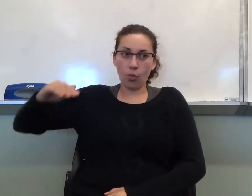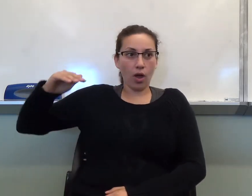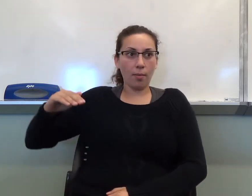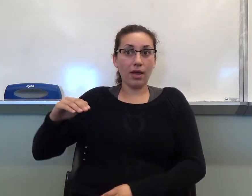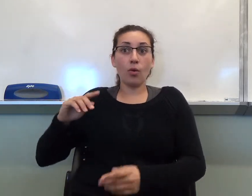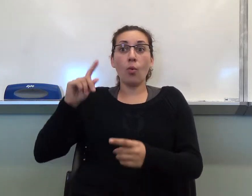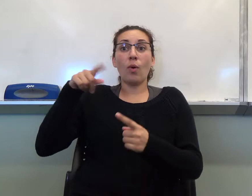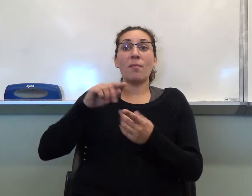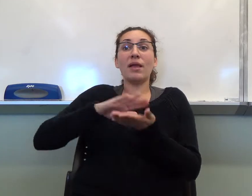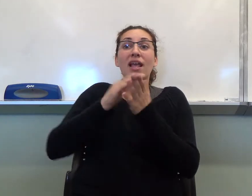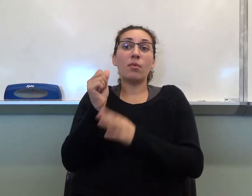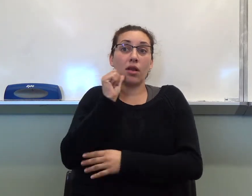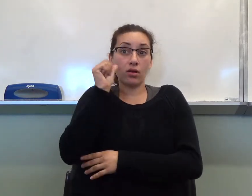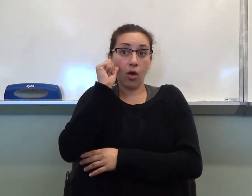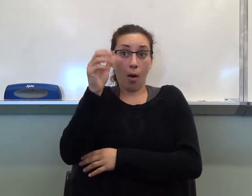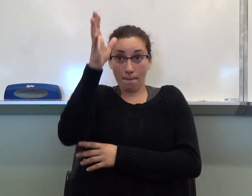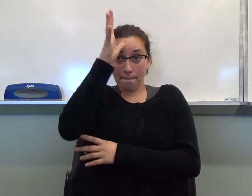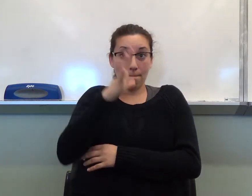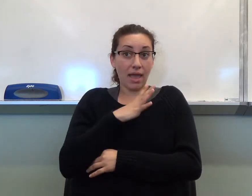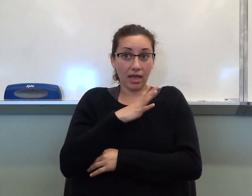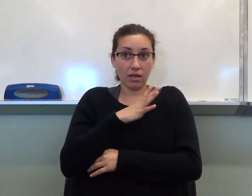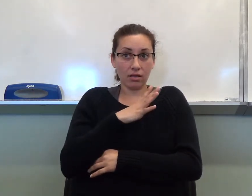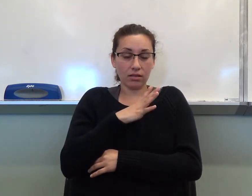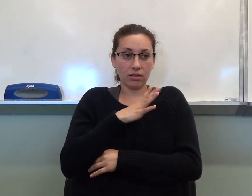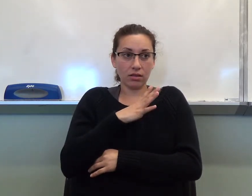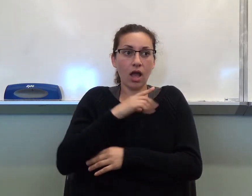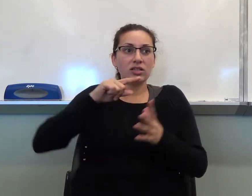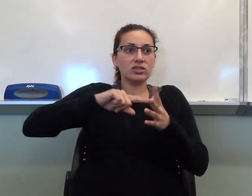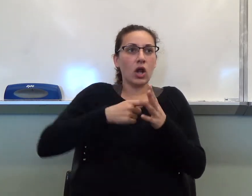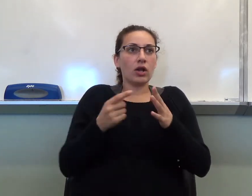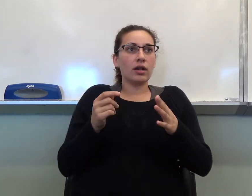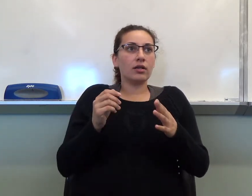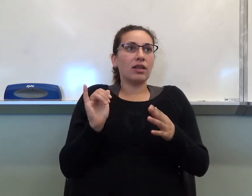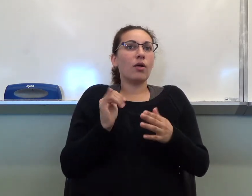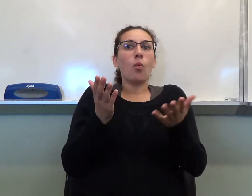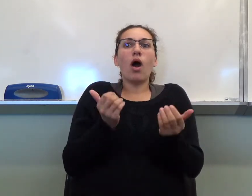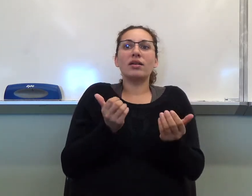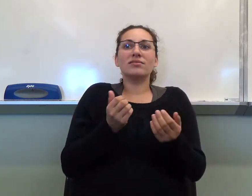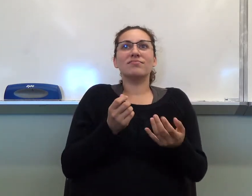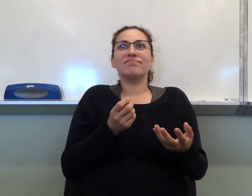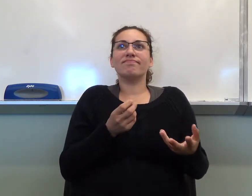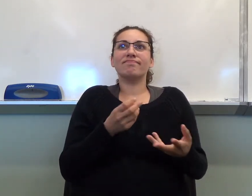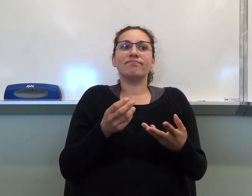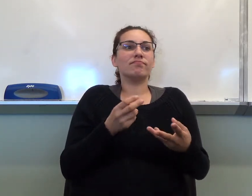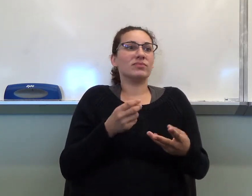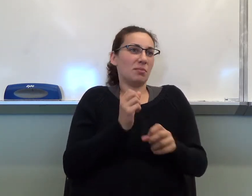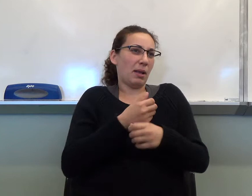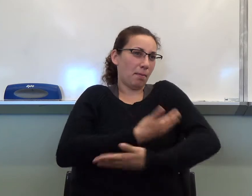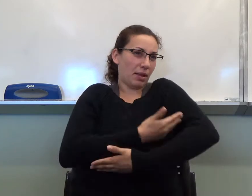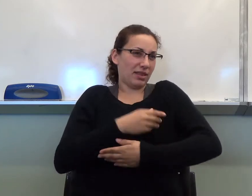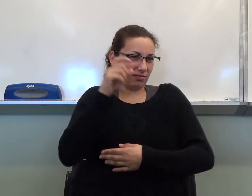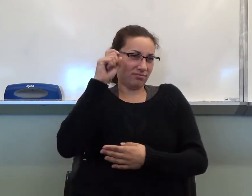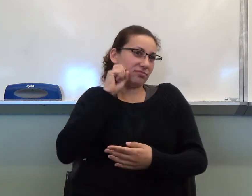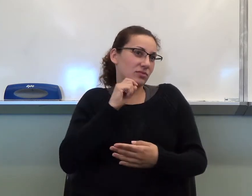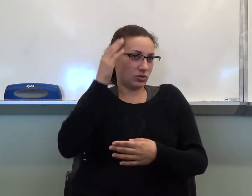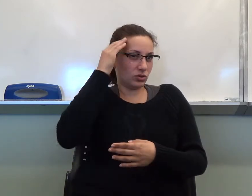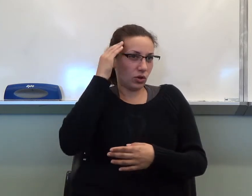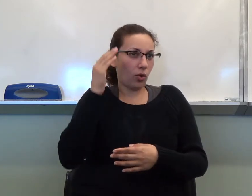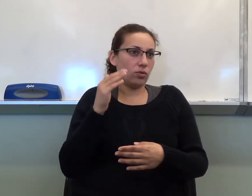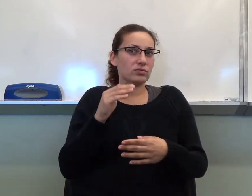system. And the someone didn't do it. And it didn't show up until they got to that stage of having